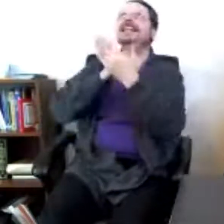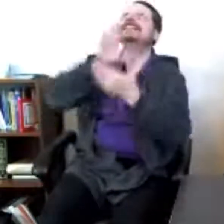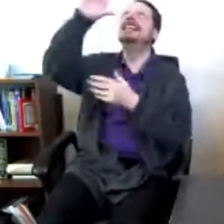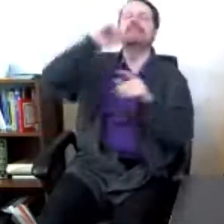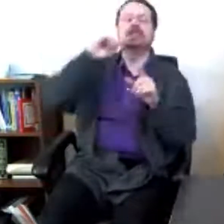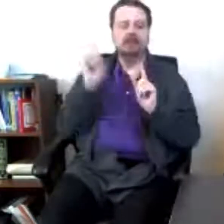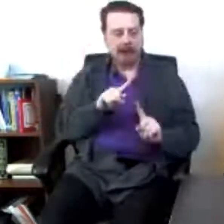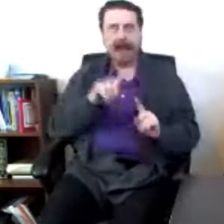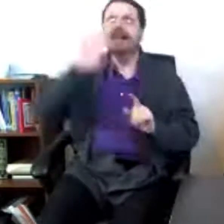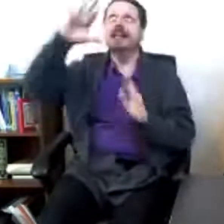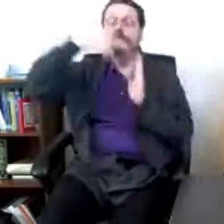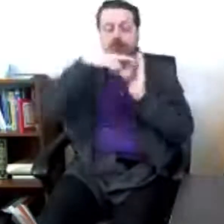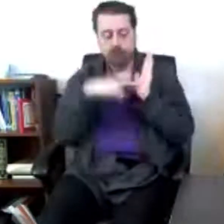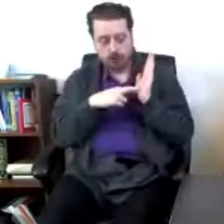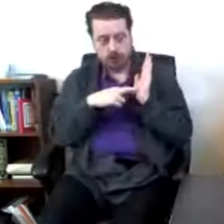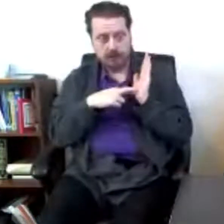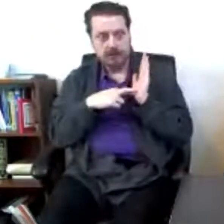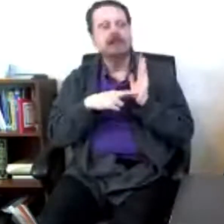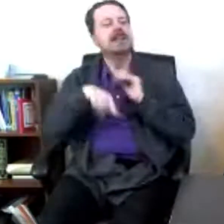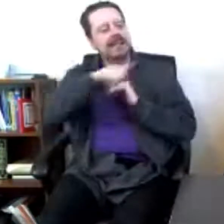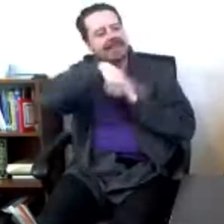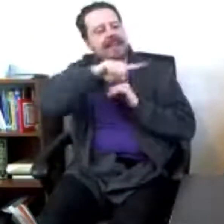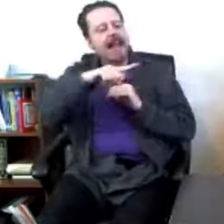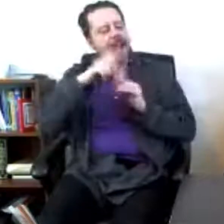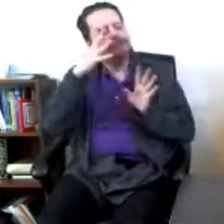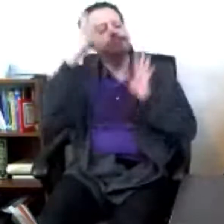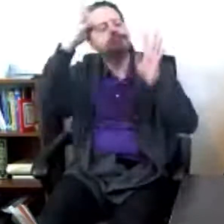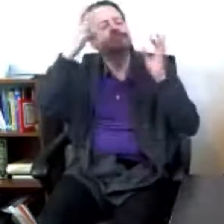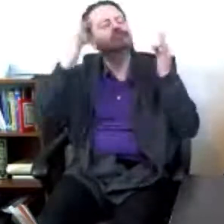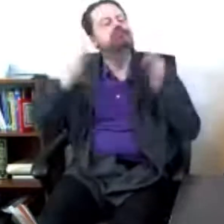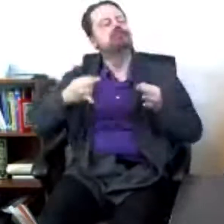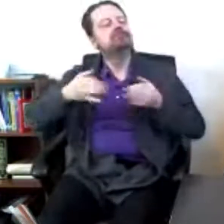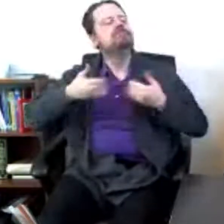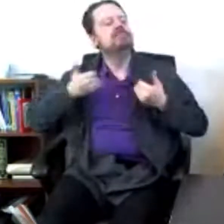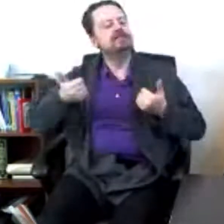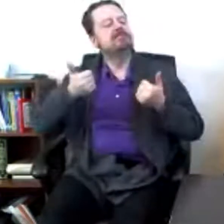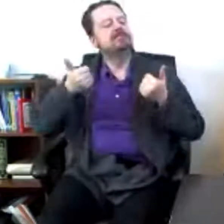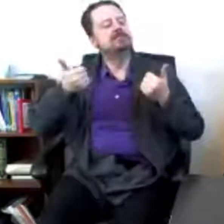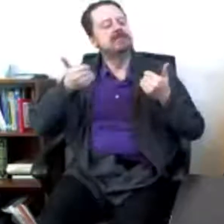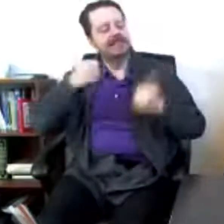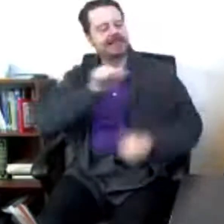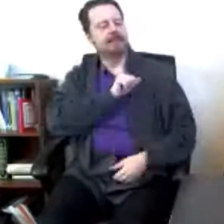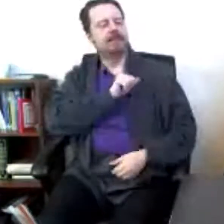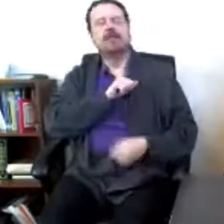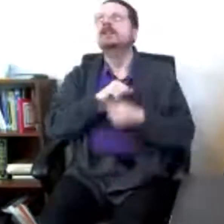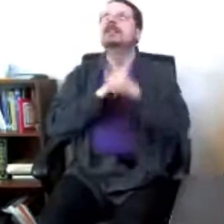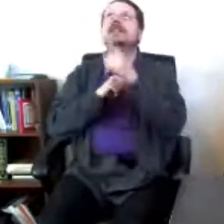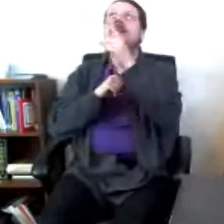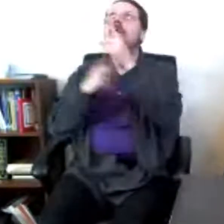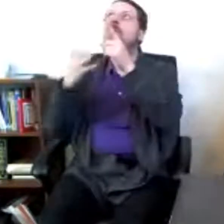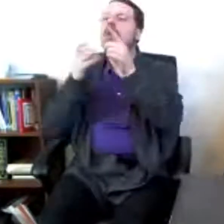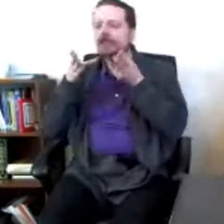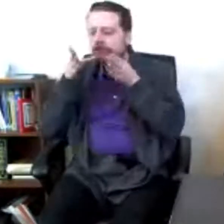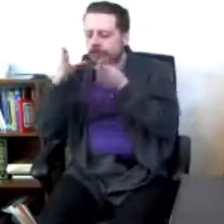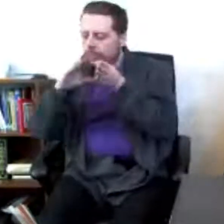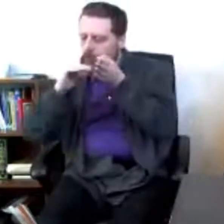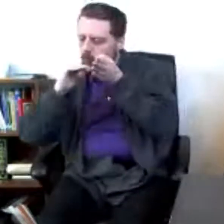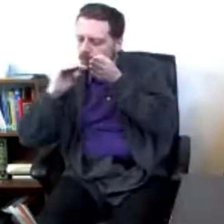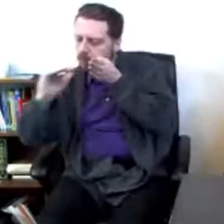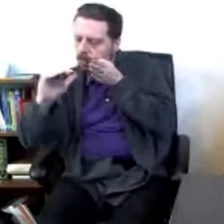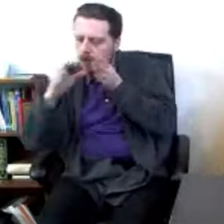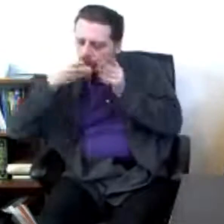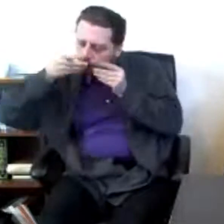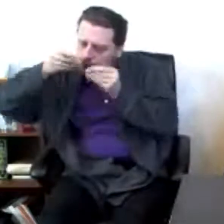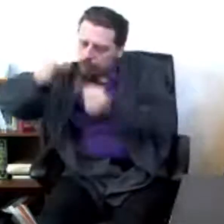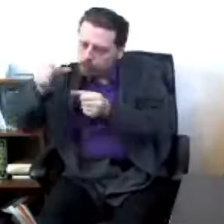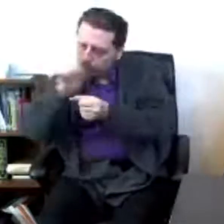Allah. Allah wants this life to be easy, straight, and smooth. Those who disbelieve, they want life to